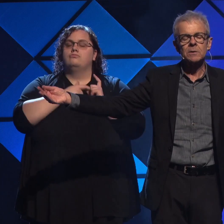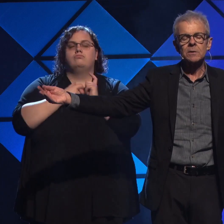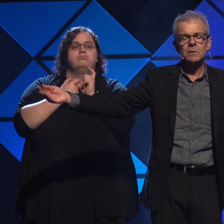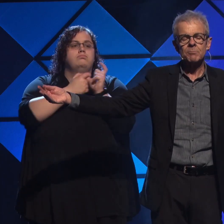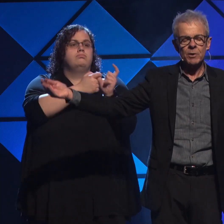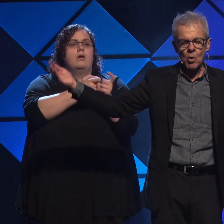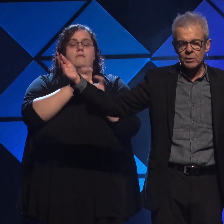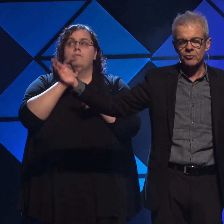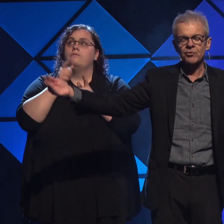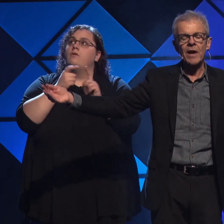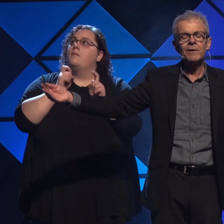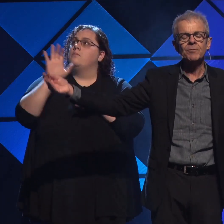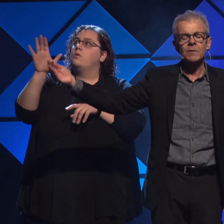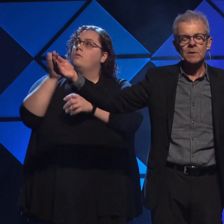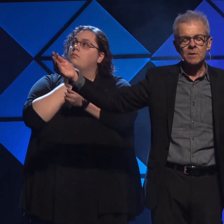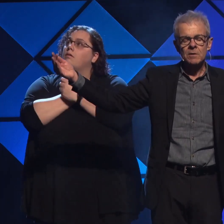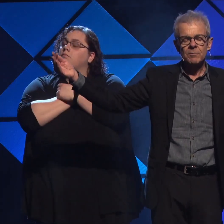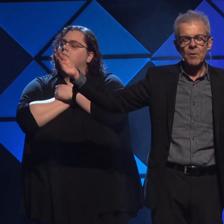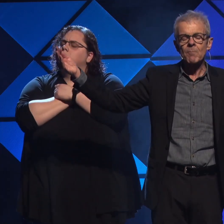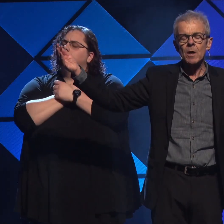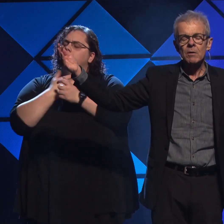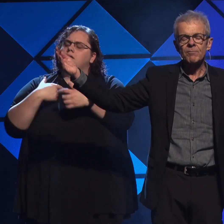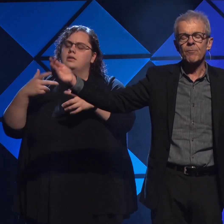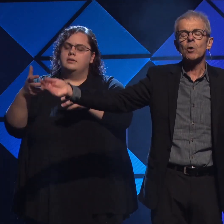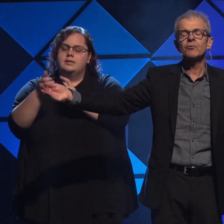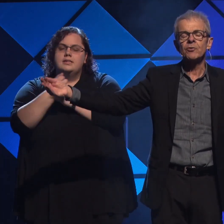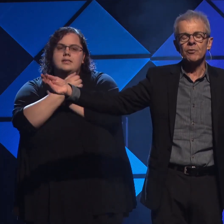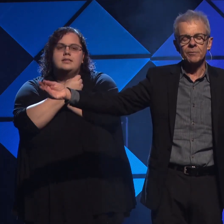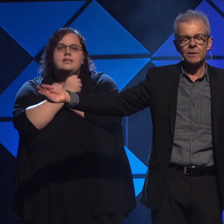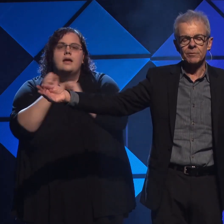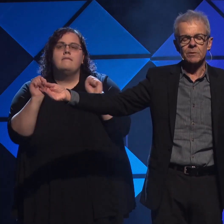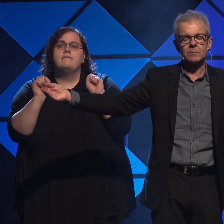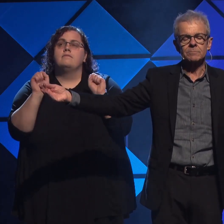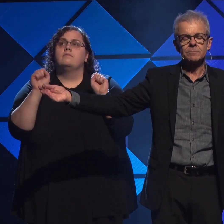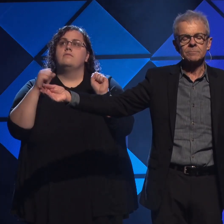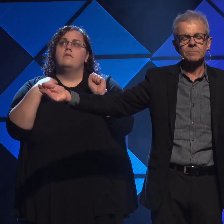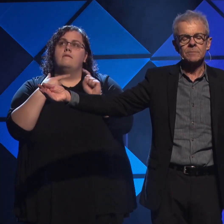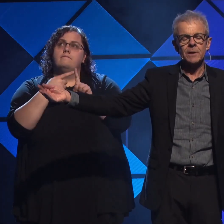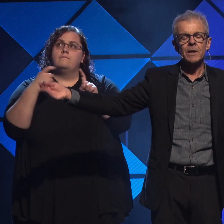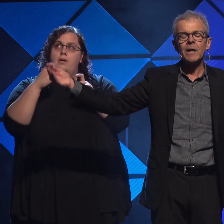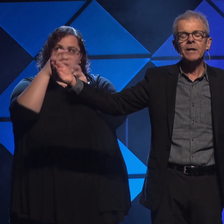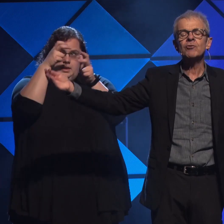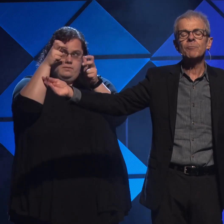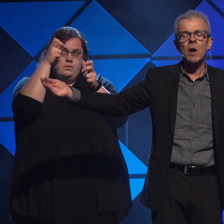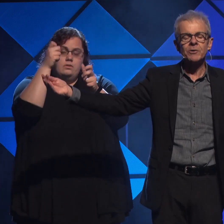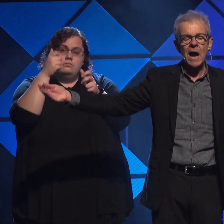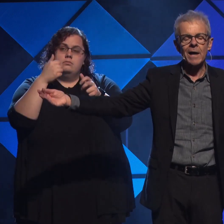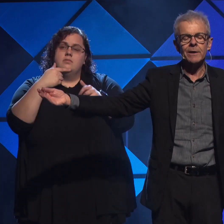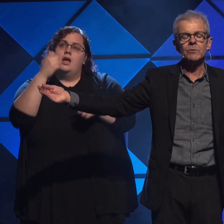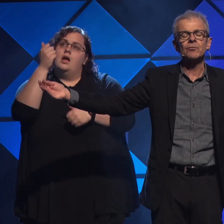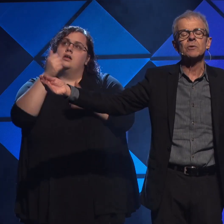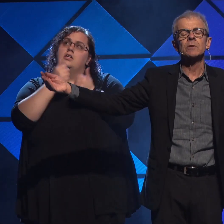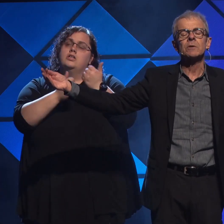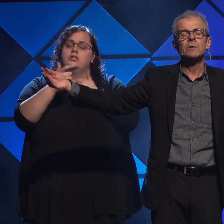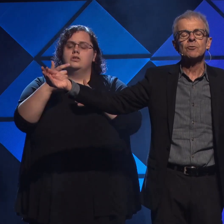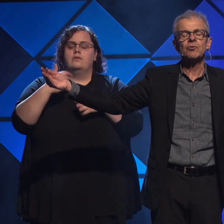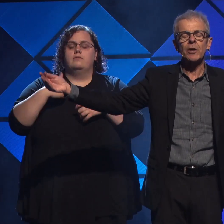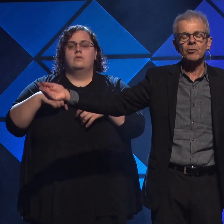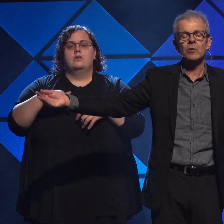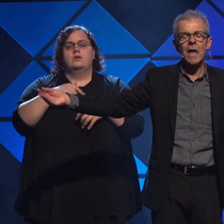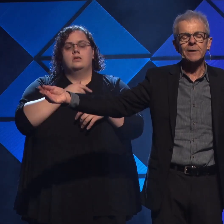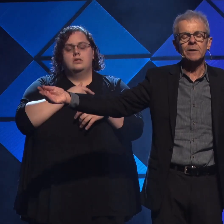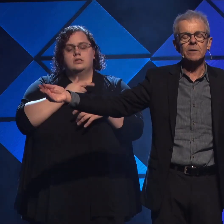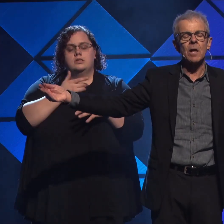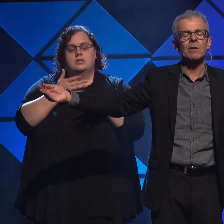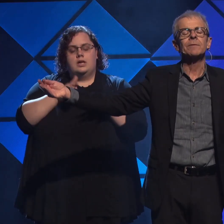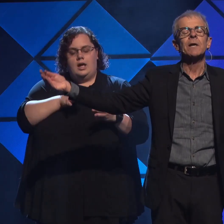offer, but hold us safe from forces of evil. And on each of our dyings, shed